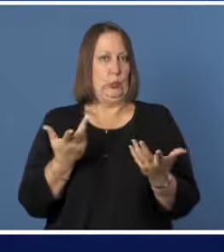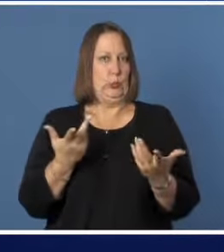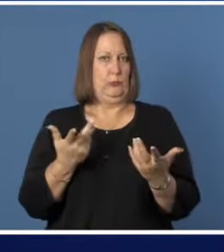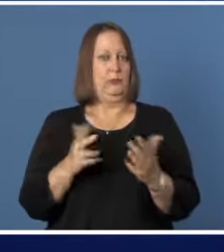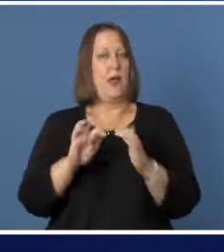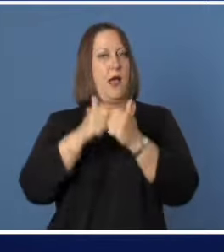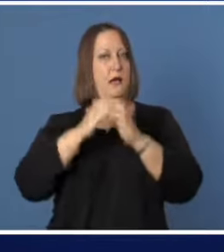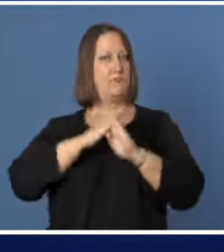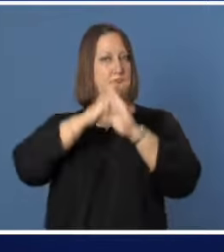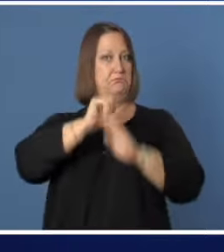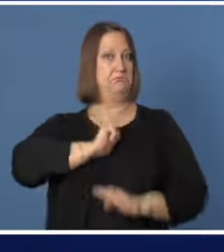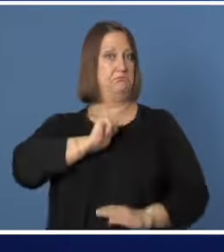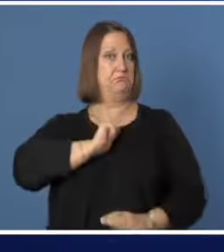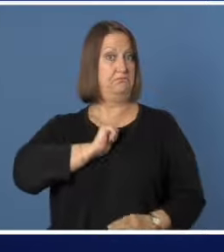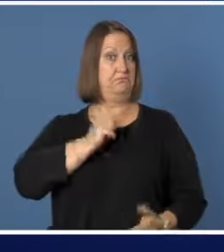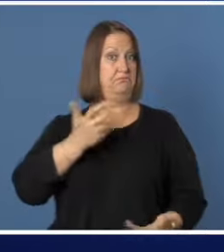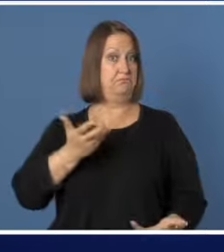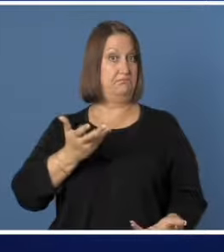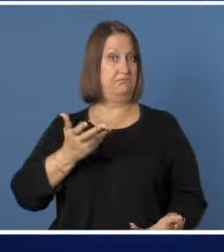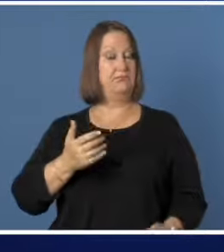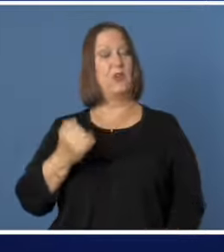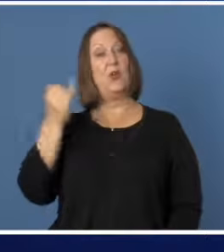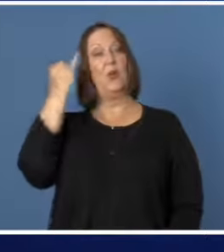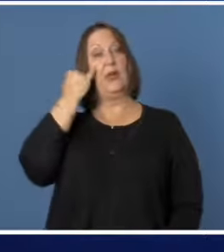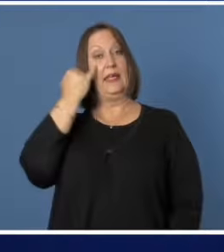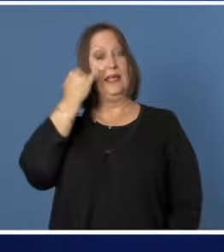What you should do in a chemical attack.